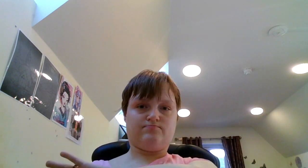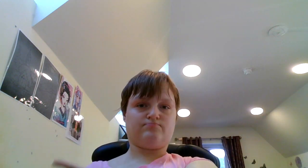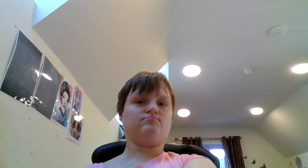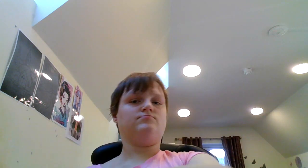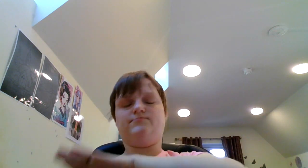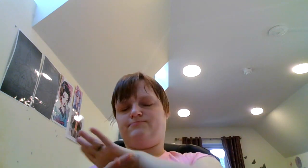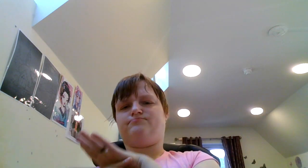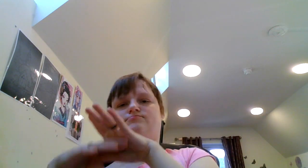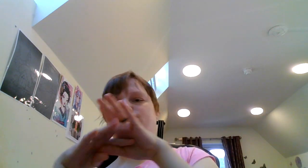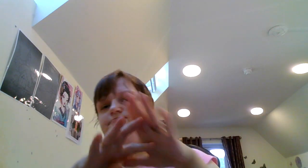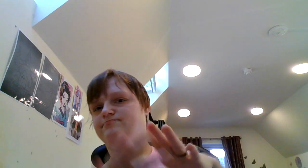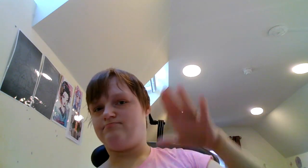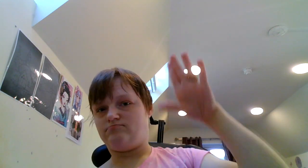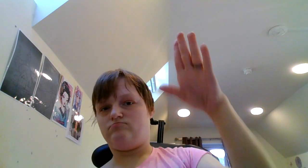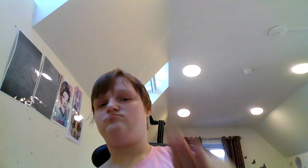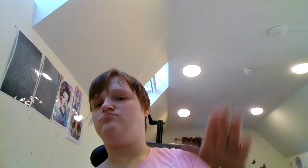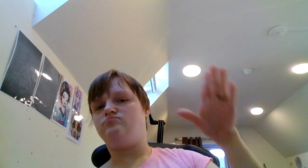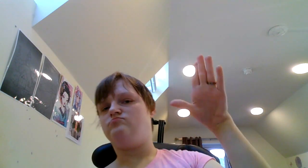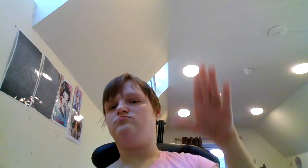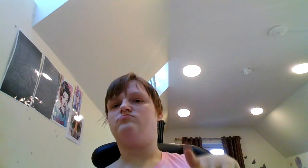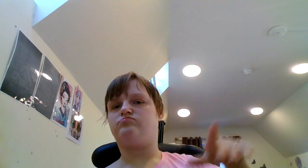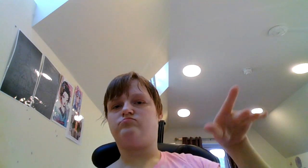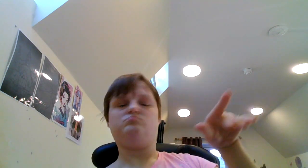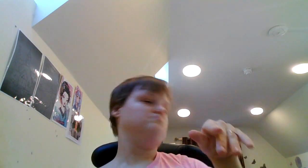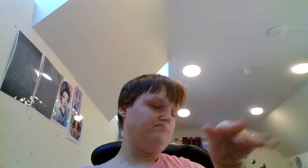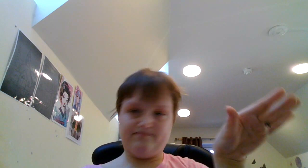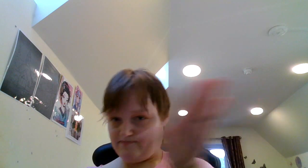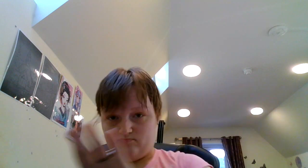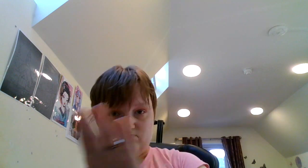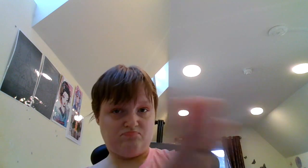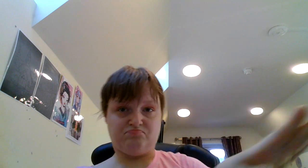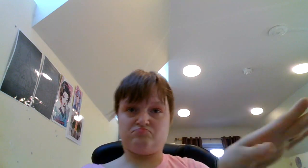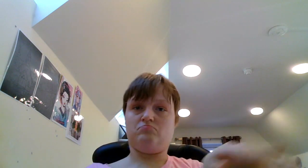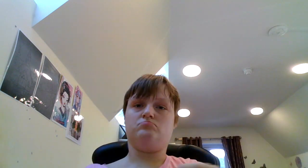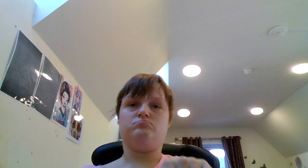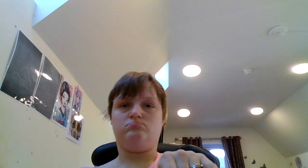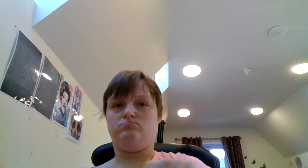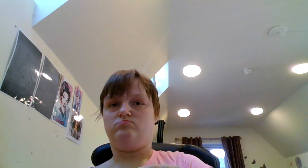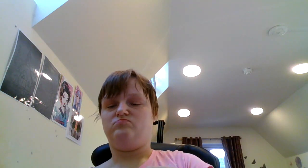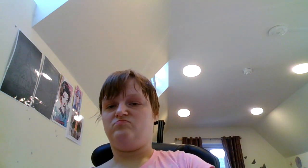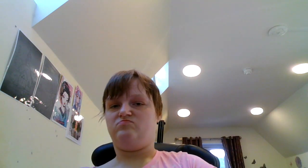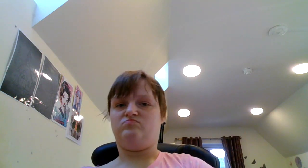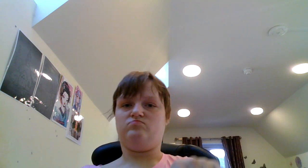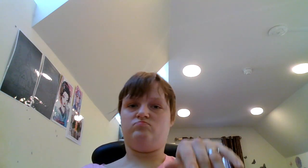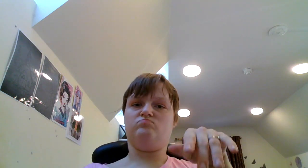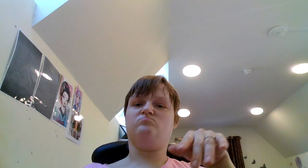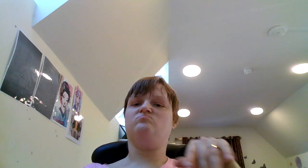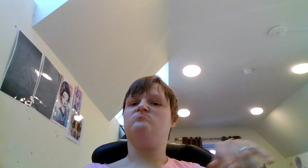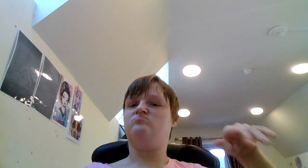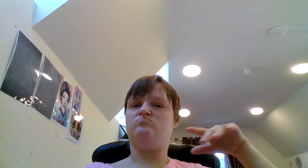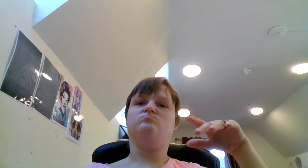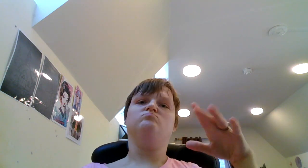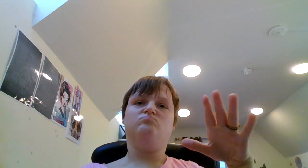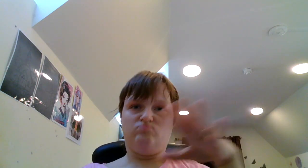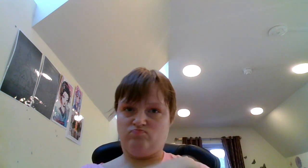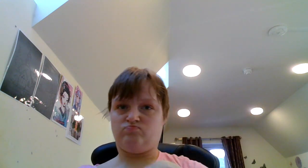the insulin it needs whether you eat or not. Basal insulin should keep your blood glucose